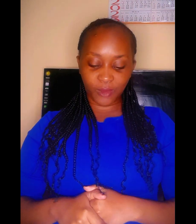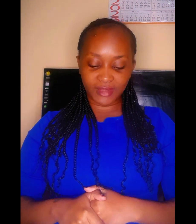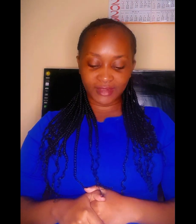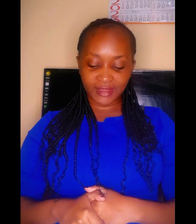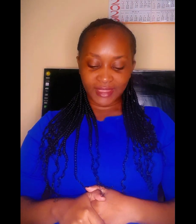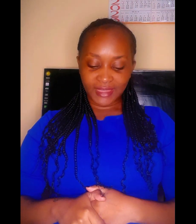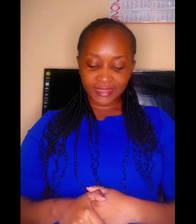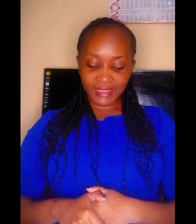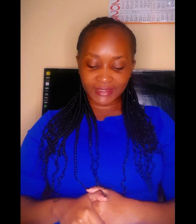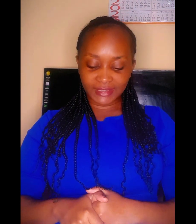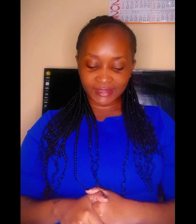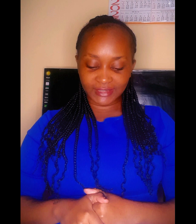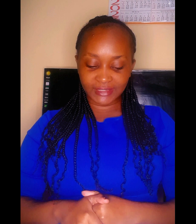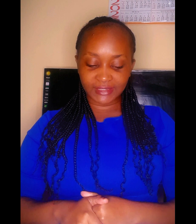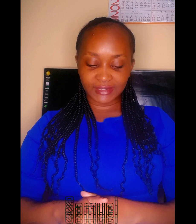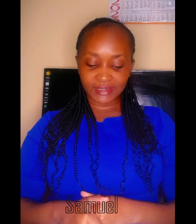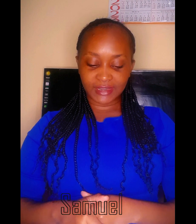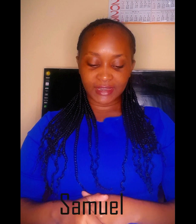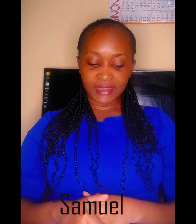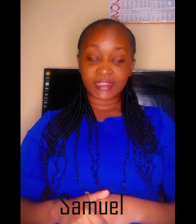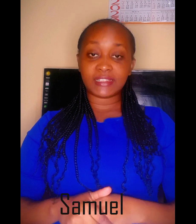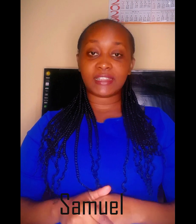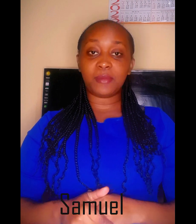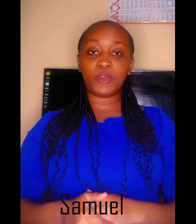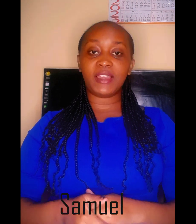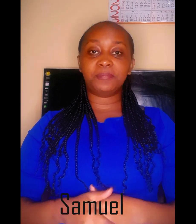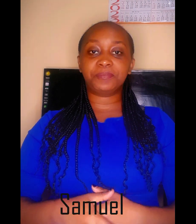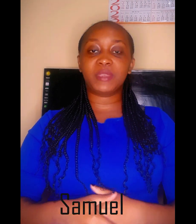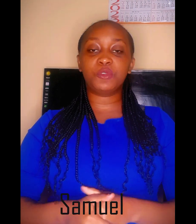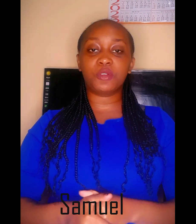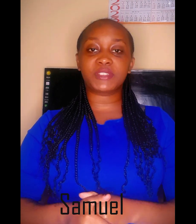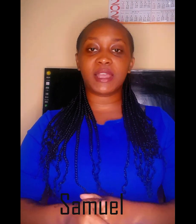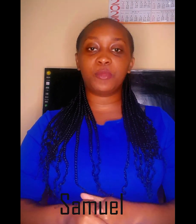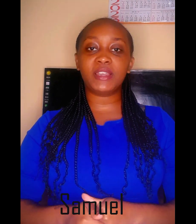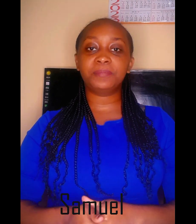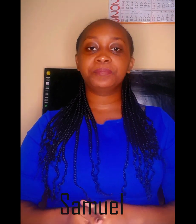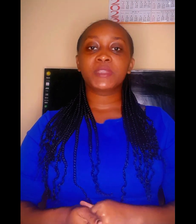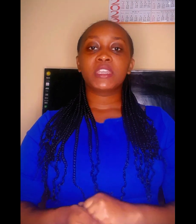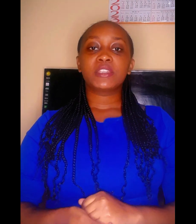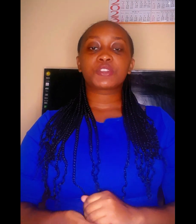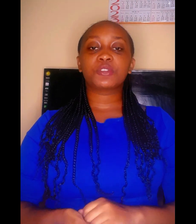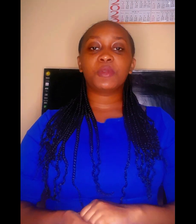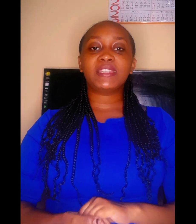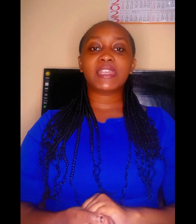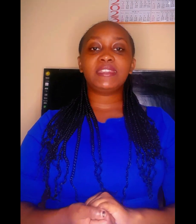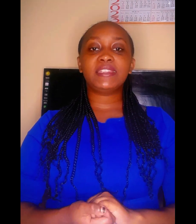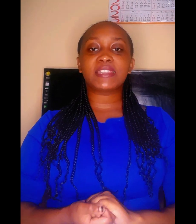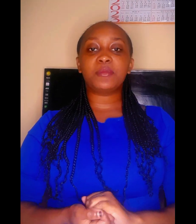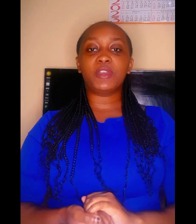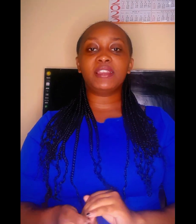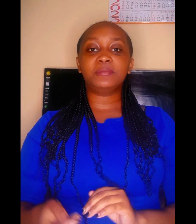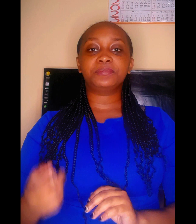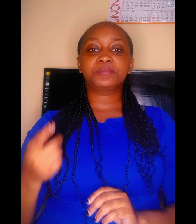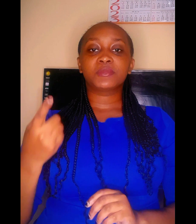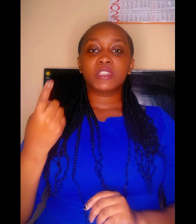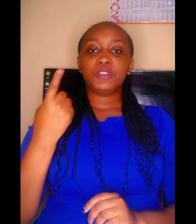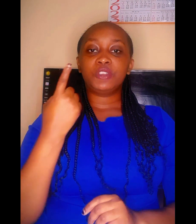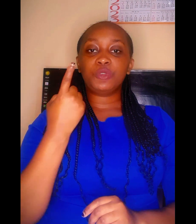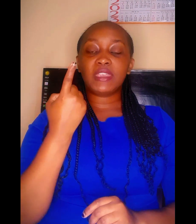one, that is Samuel, the book of Samuel. So when signing Samuel, your